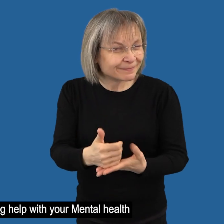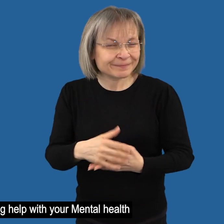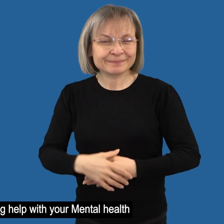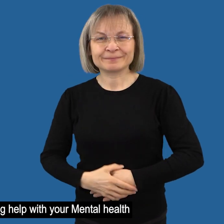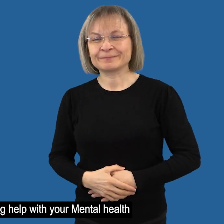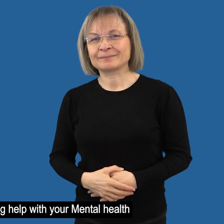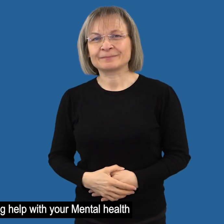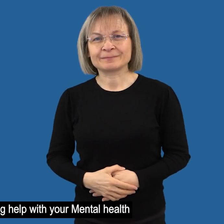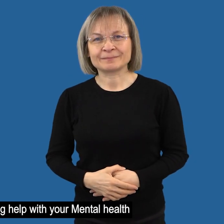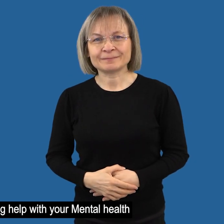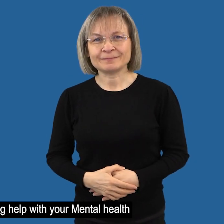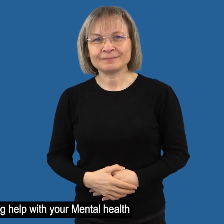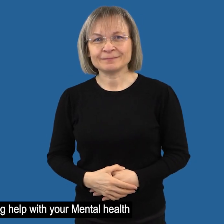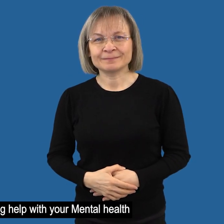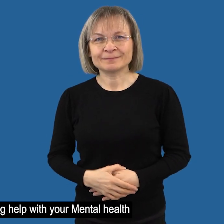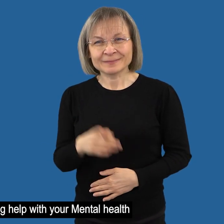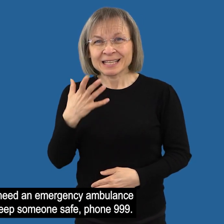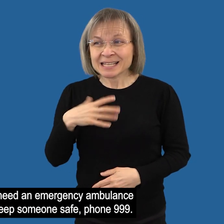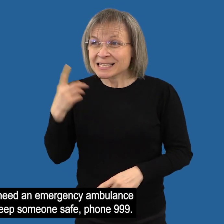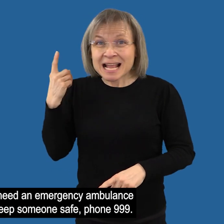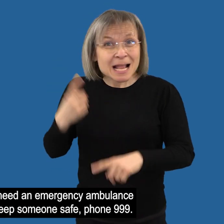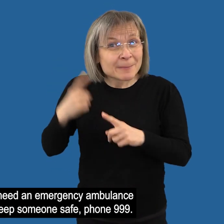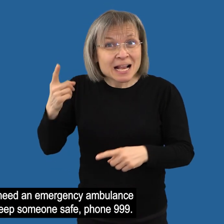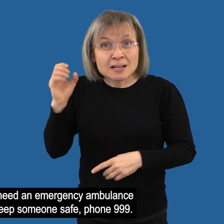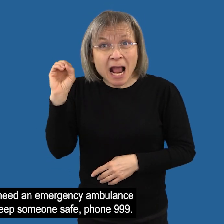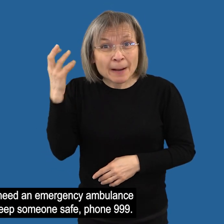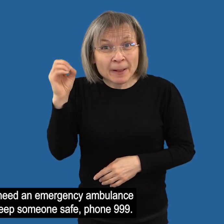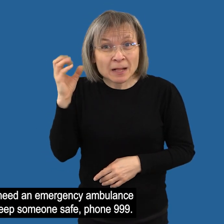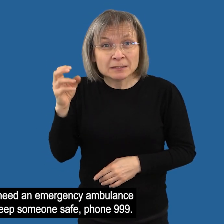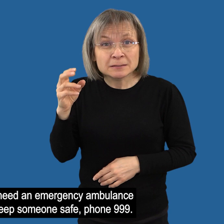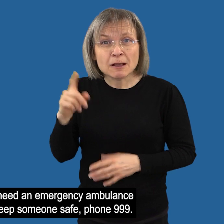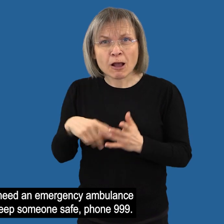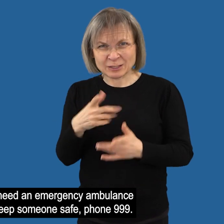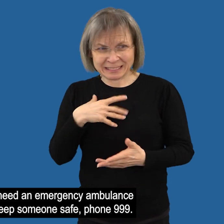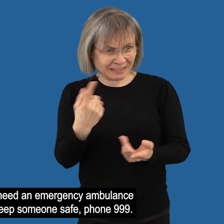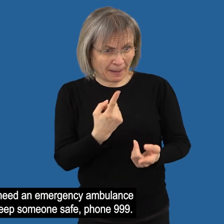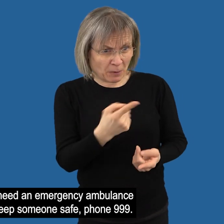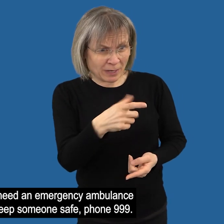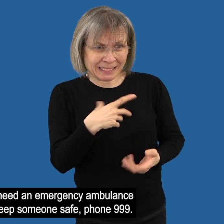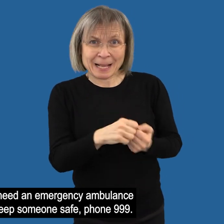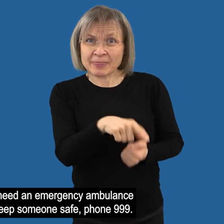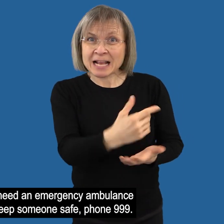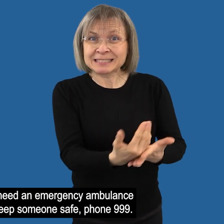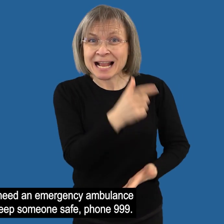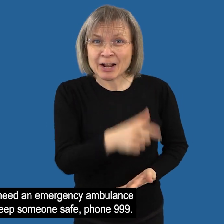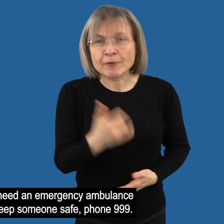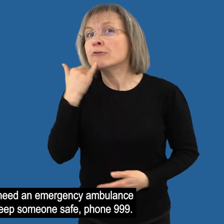Getting help with your mental health. If you need an emergency ambulance or to keep someone safe,